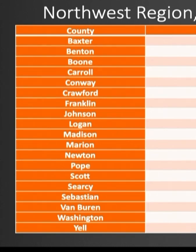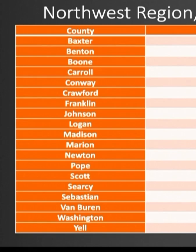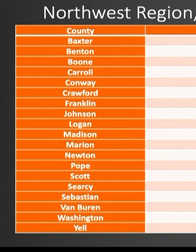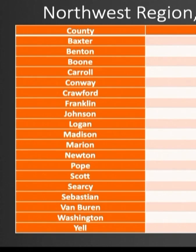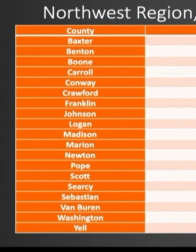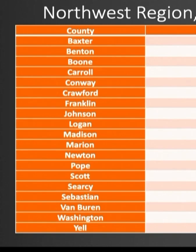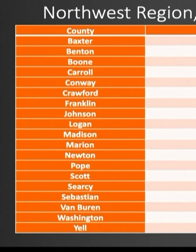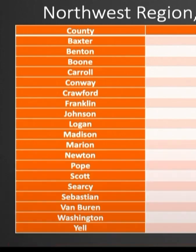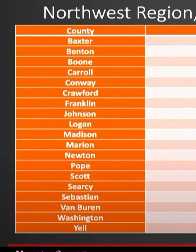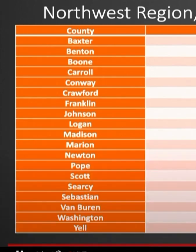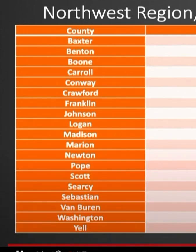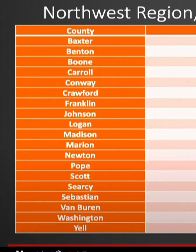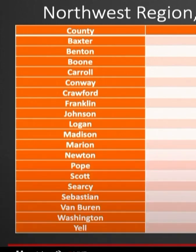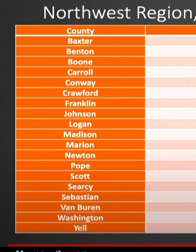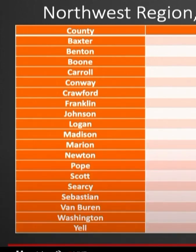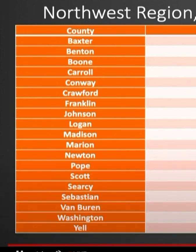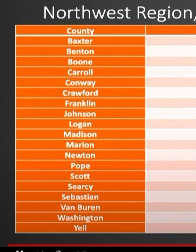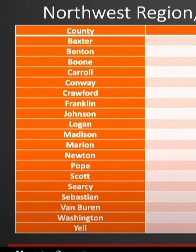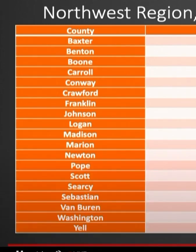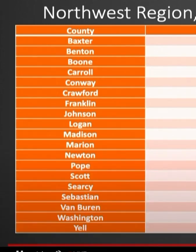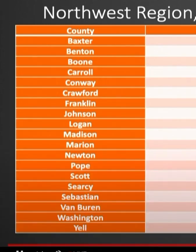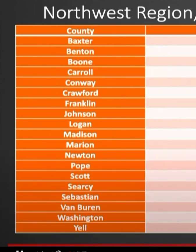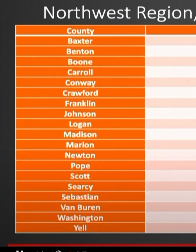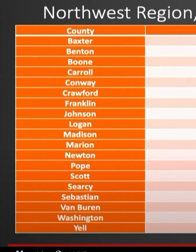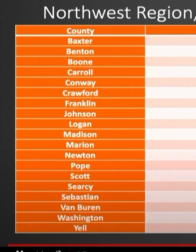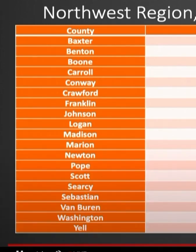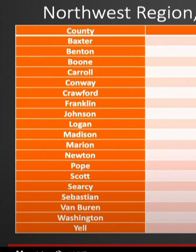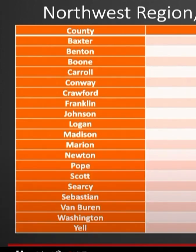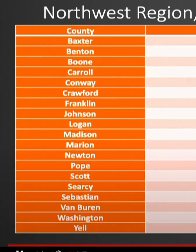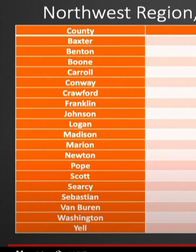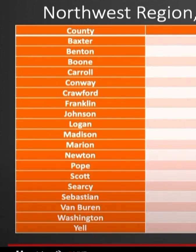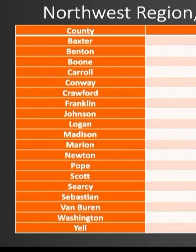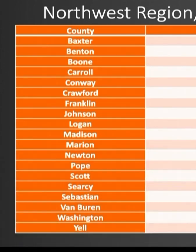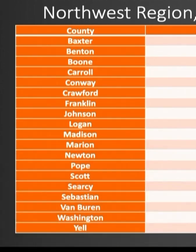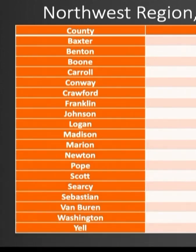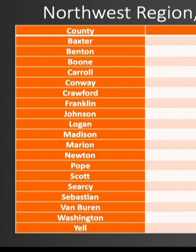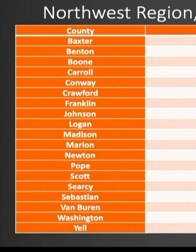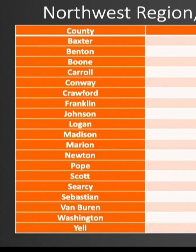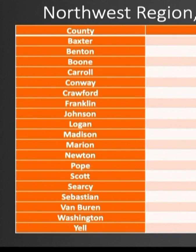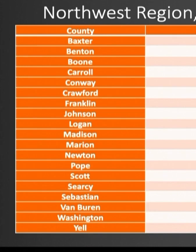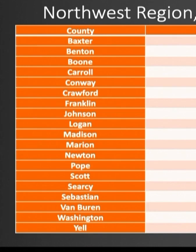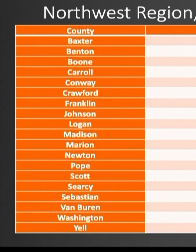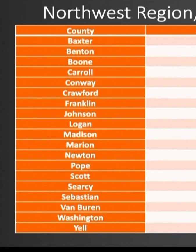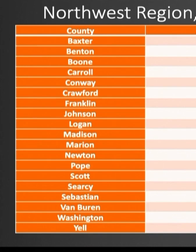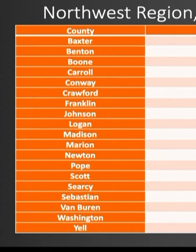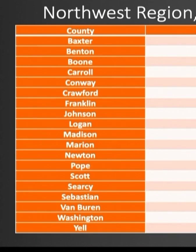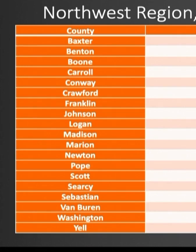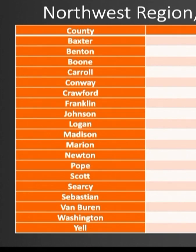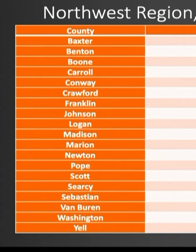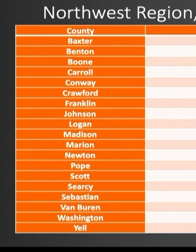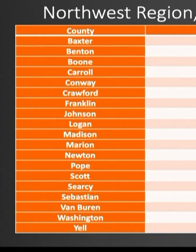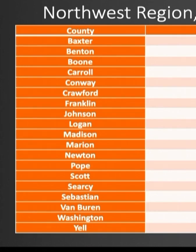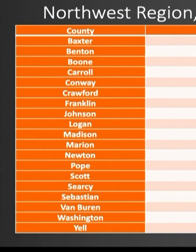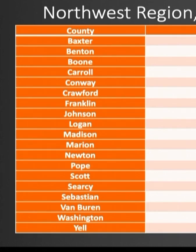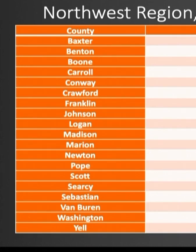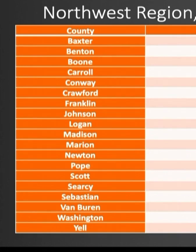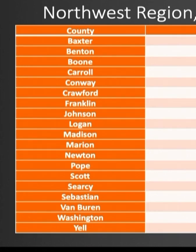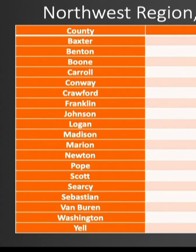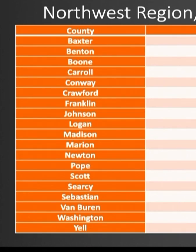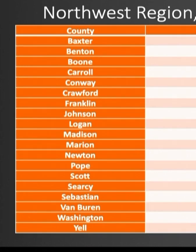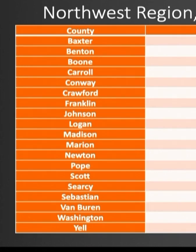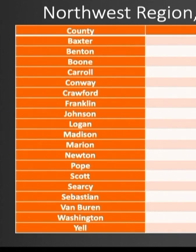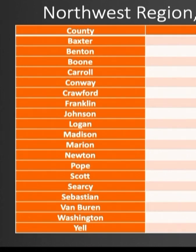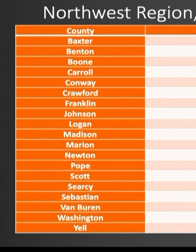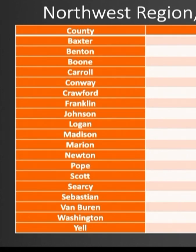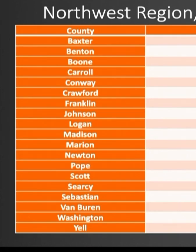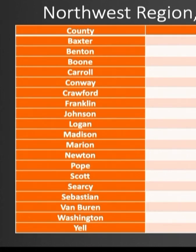rate. And if you look in comparison, obviously the one above in Newton County is very high, small number, but it was a nursing home breakout